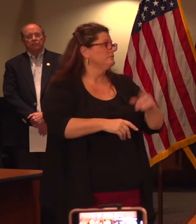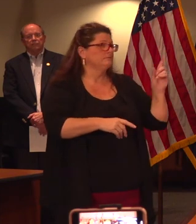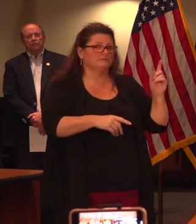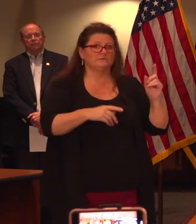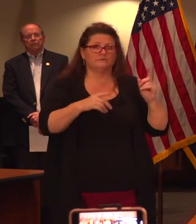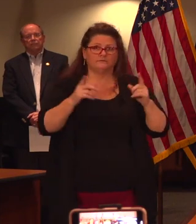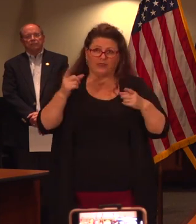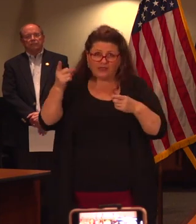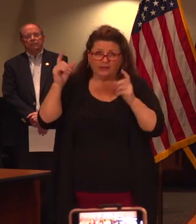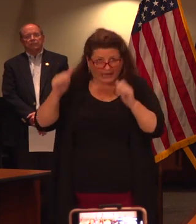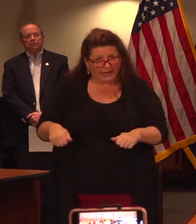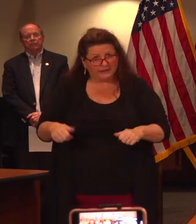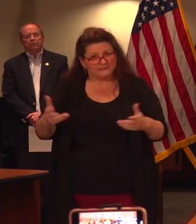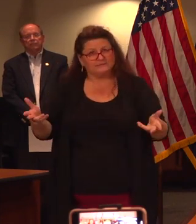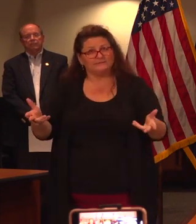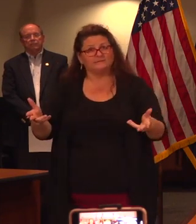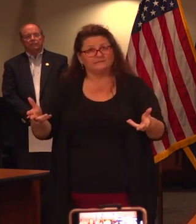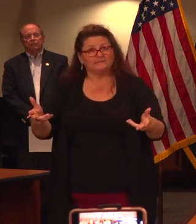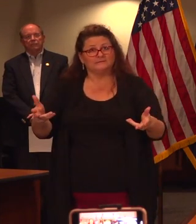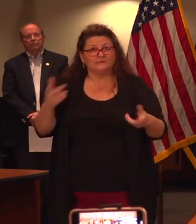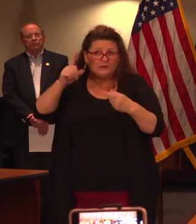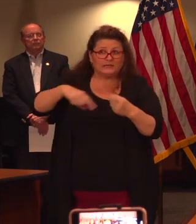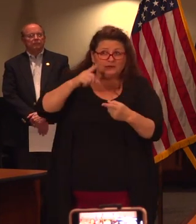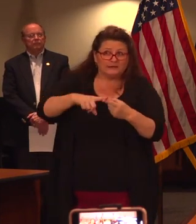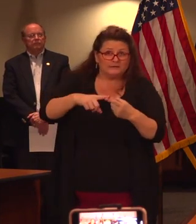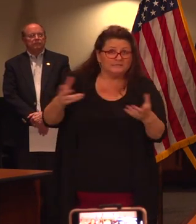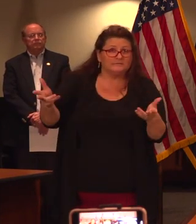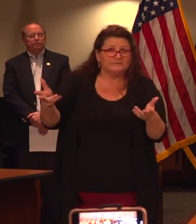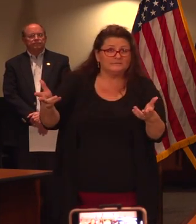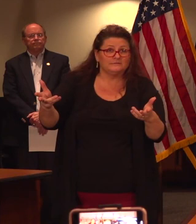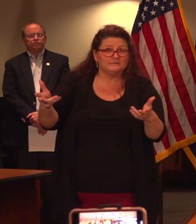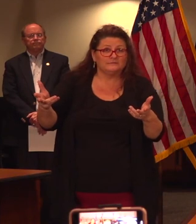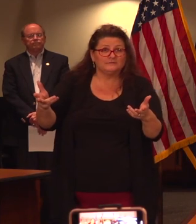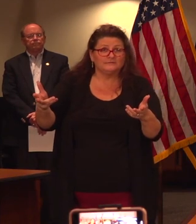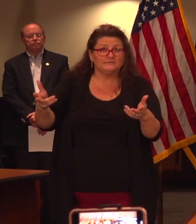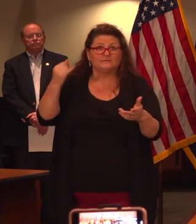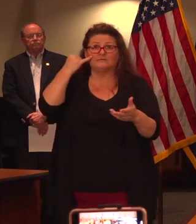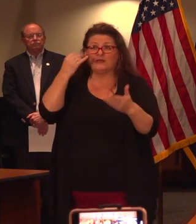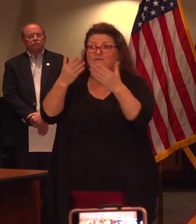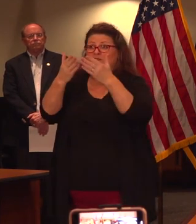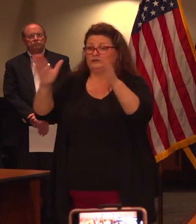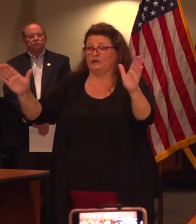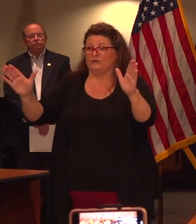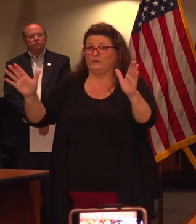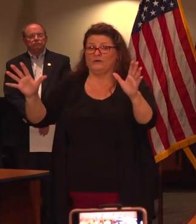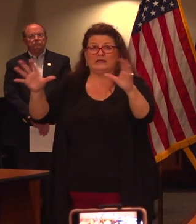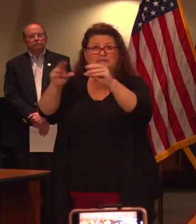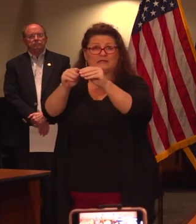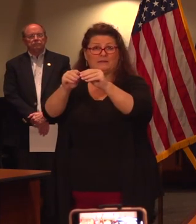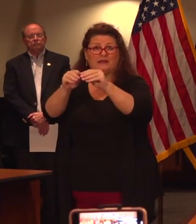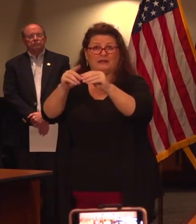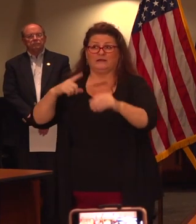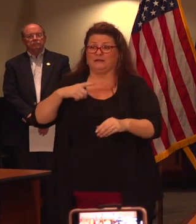they can come back before. The question is when. If the General Assembly, if they do not come back, it